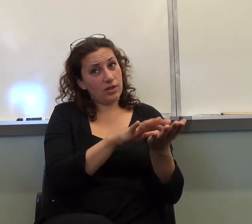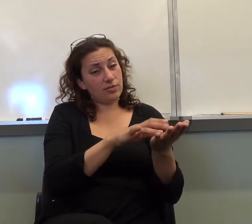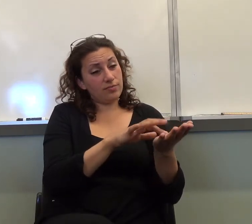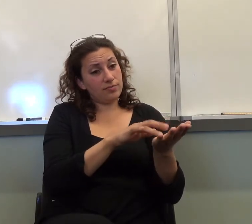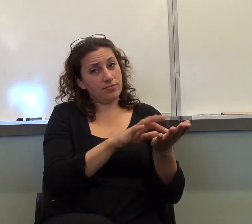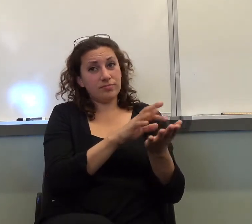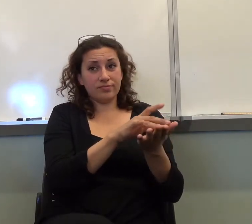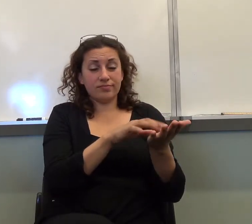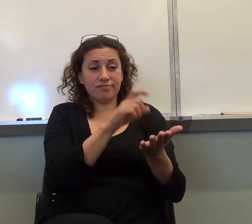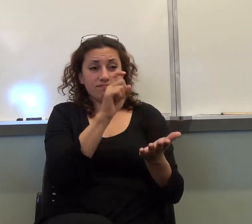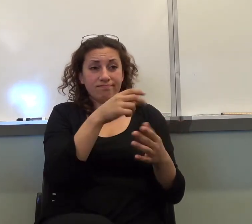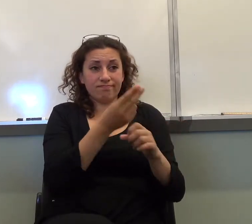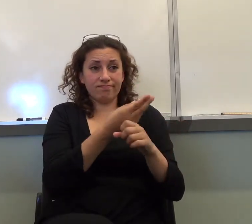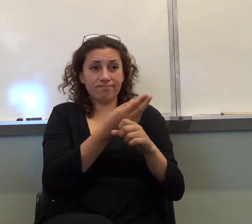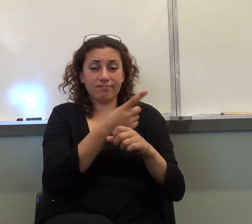And it looks like this.